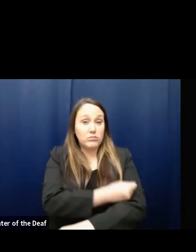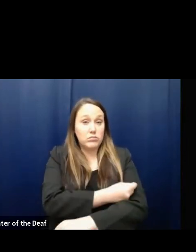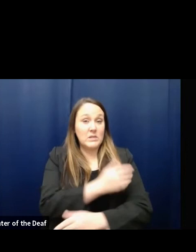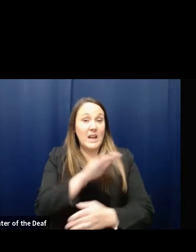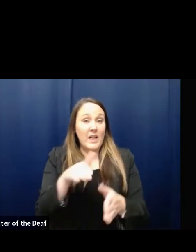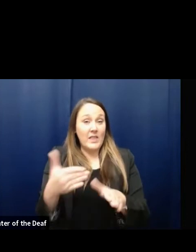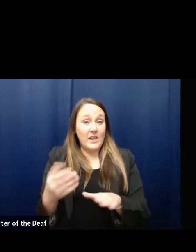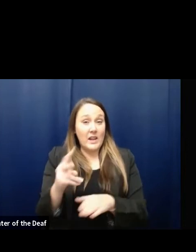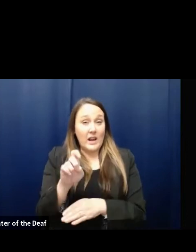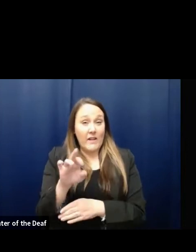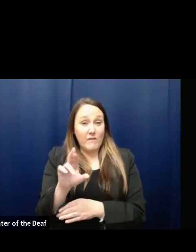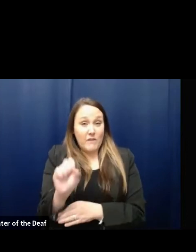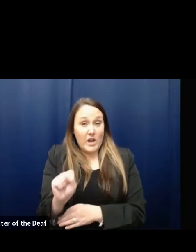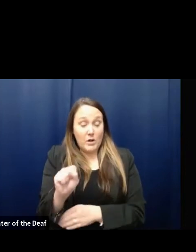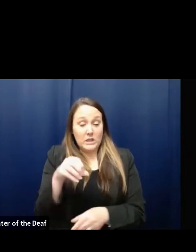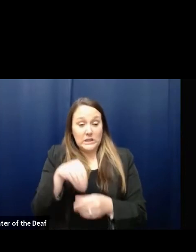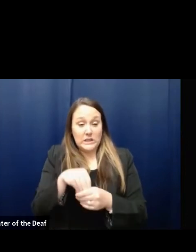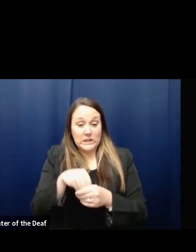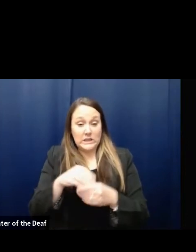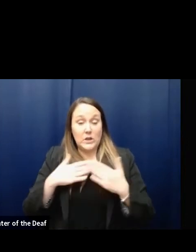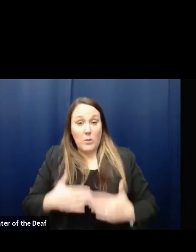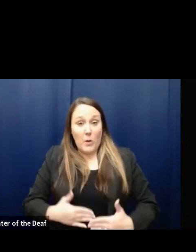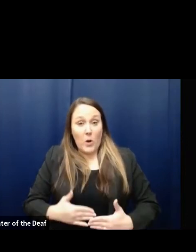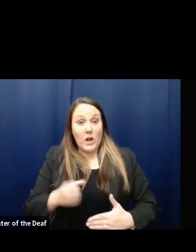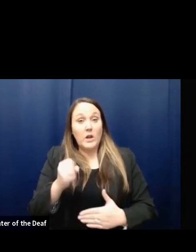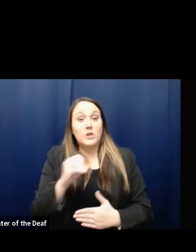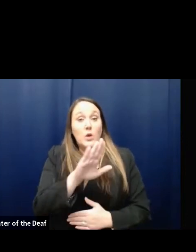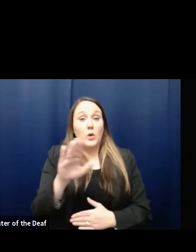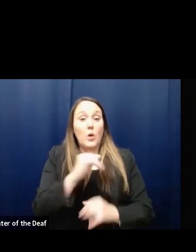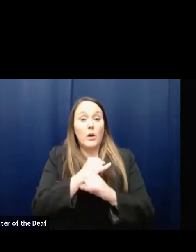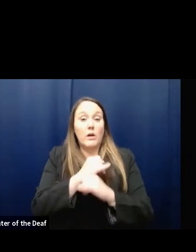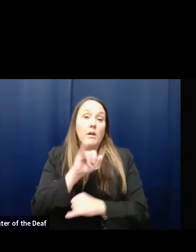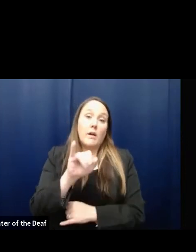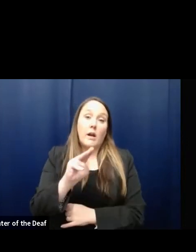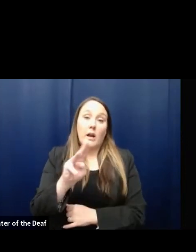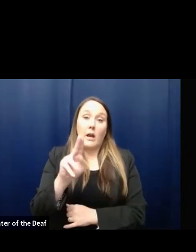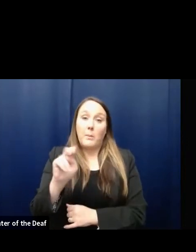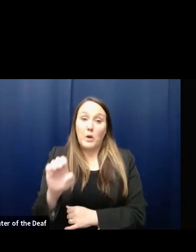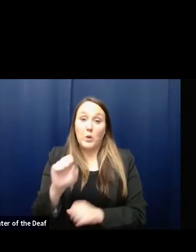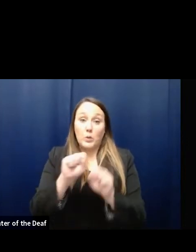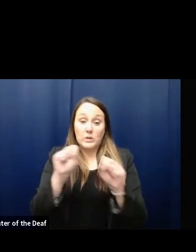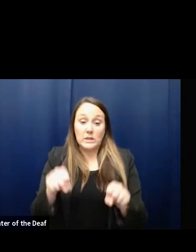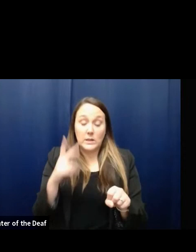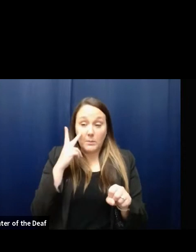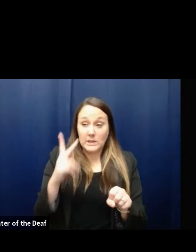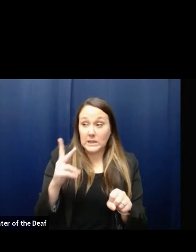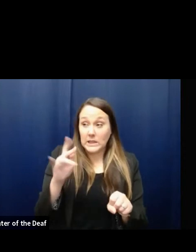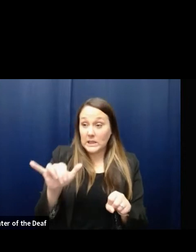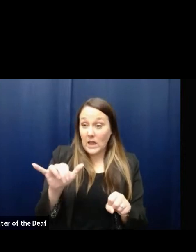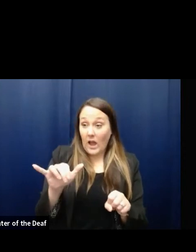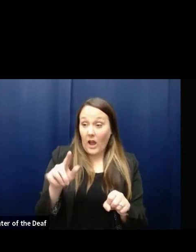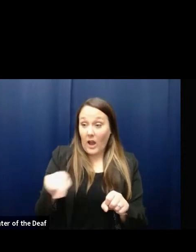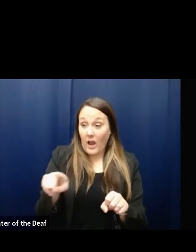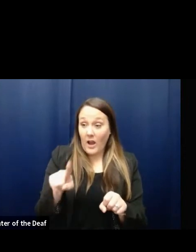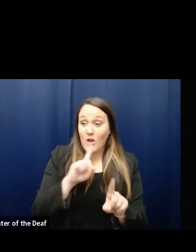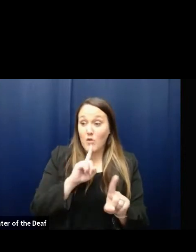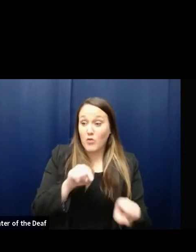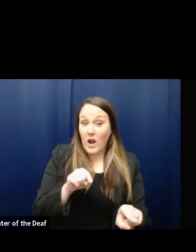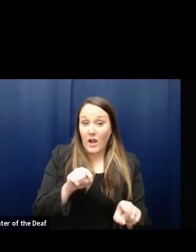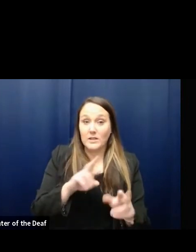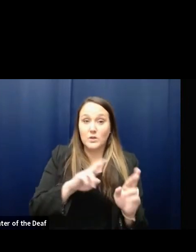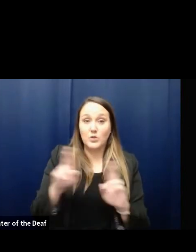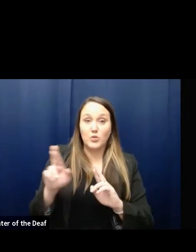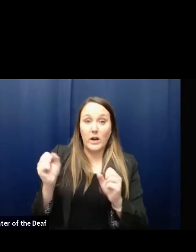virus protein into you so that your immune system sees the protein, reacts to the protein, and is ready to fight the flu